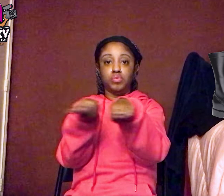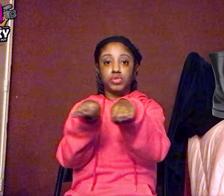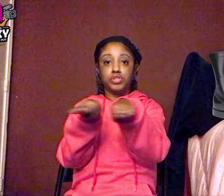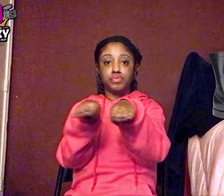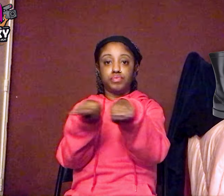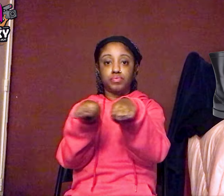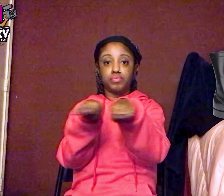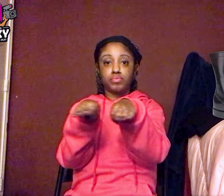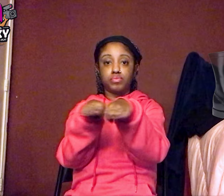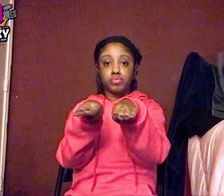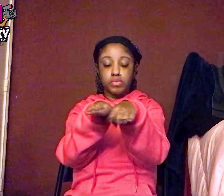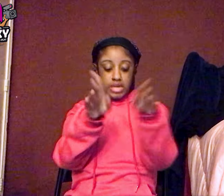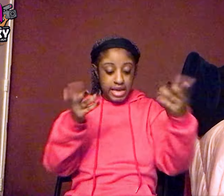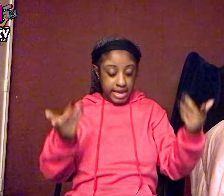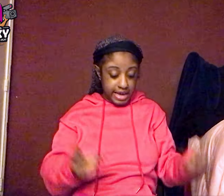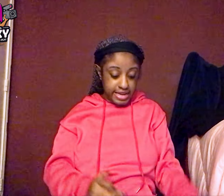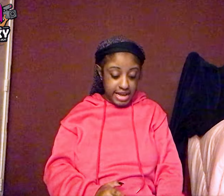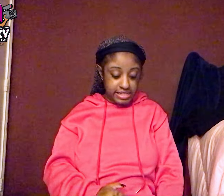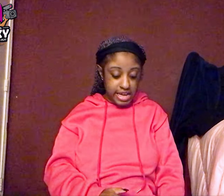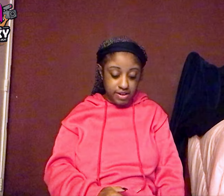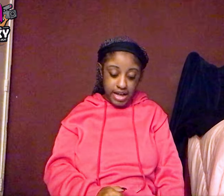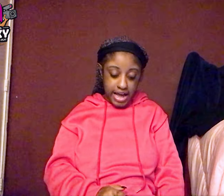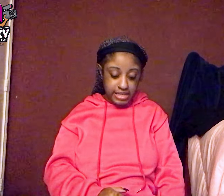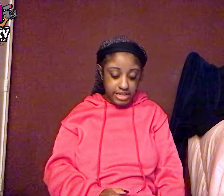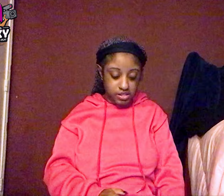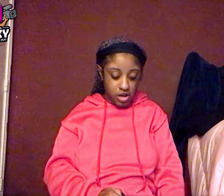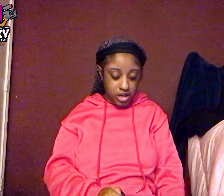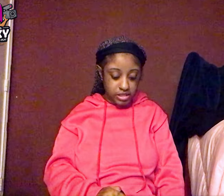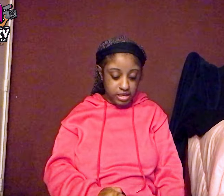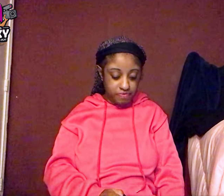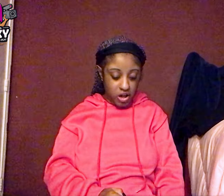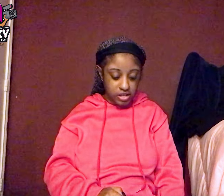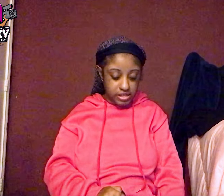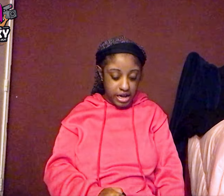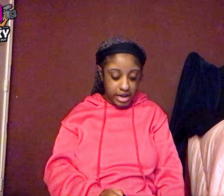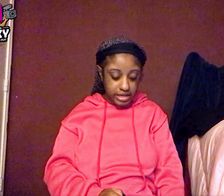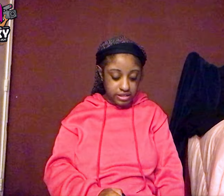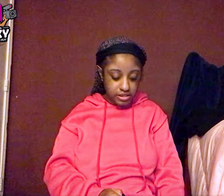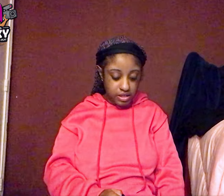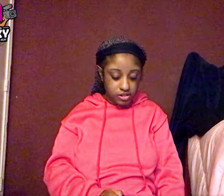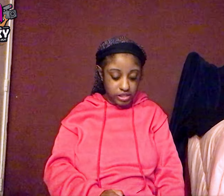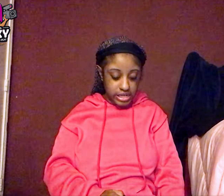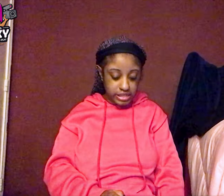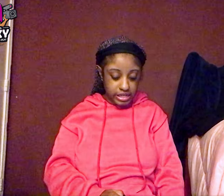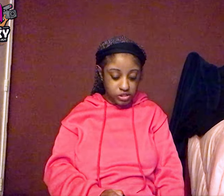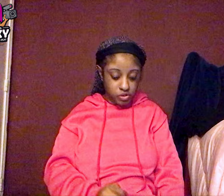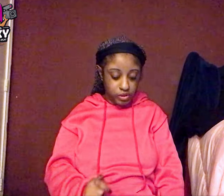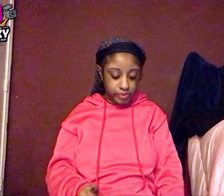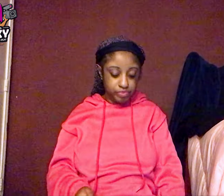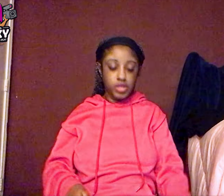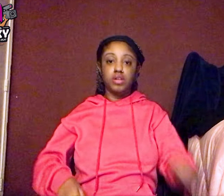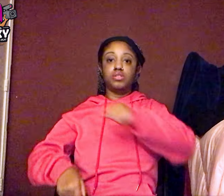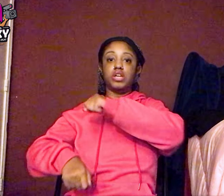Boots. And that's it, you guys. That's all the fall signs. So let's get into it. So you